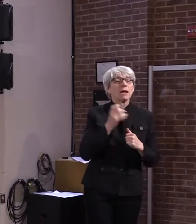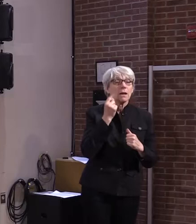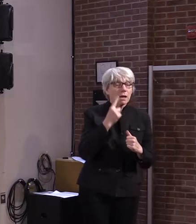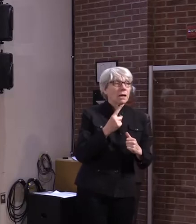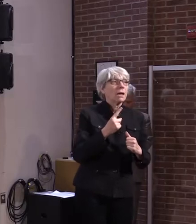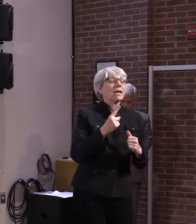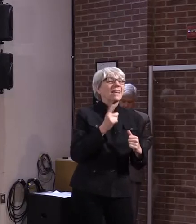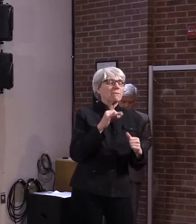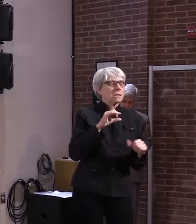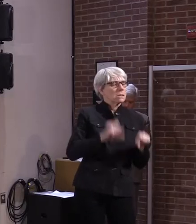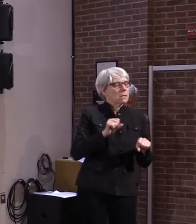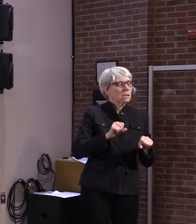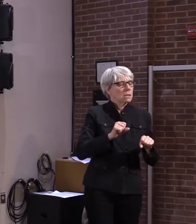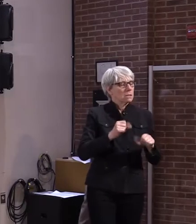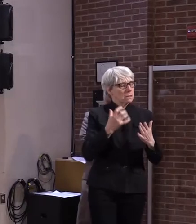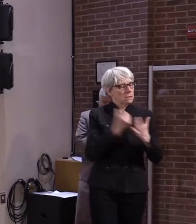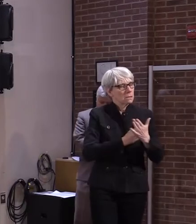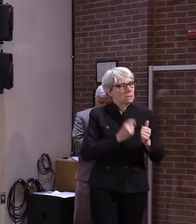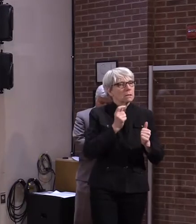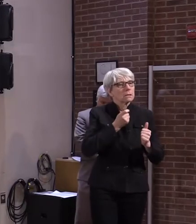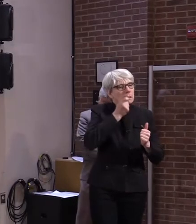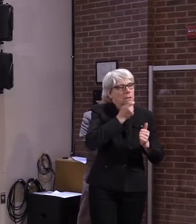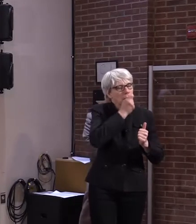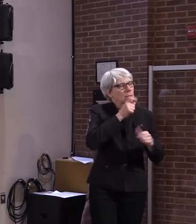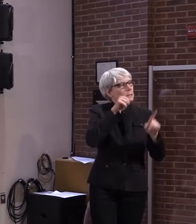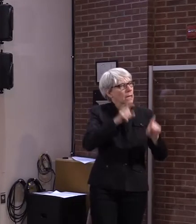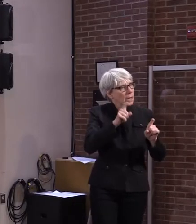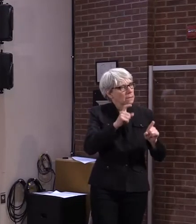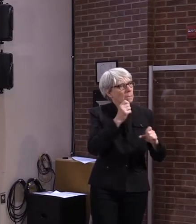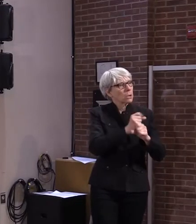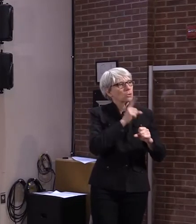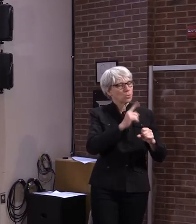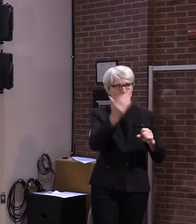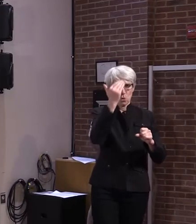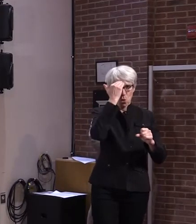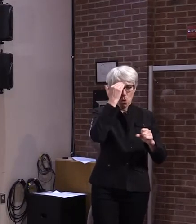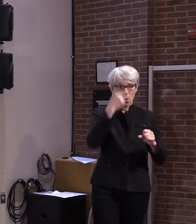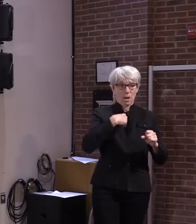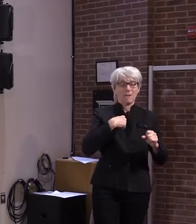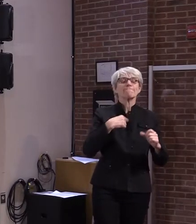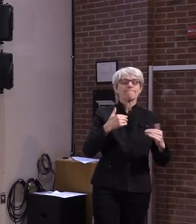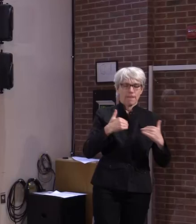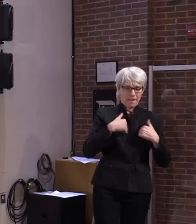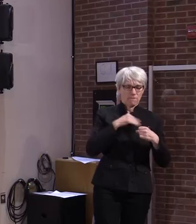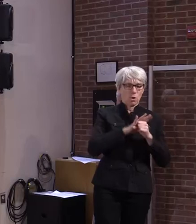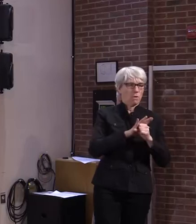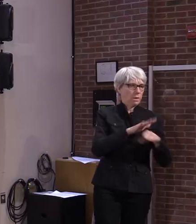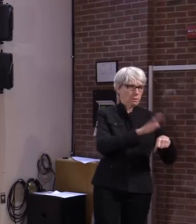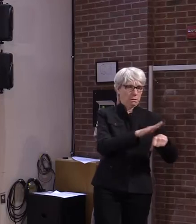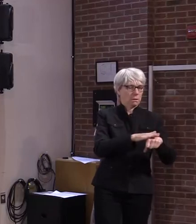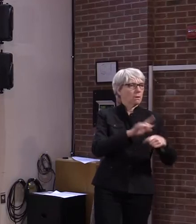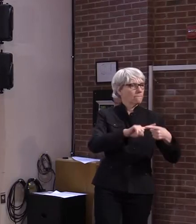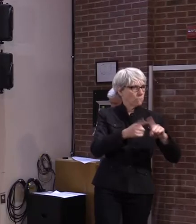you're positive, take steps to isolate and notify your close contacts as soon as you can.